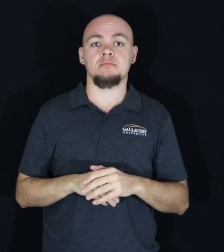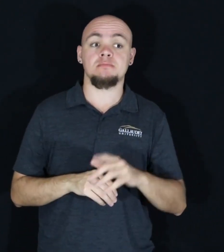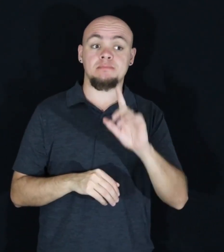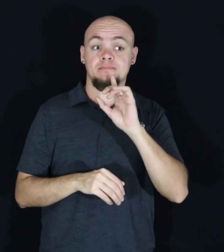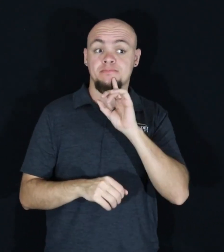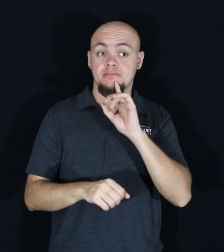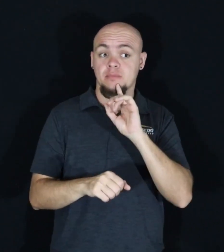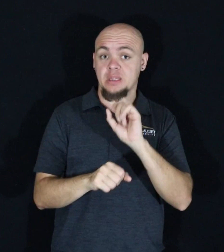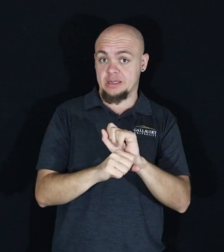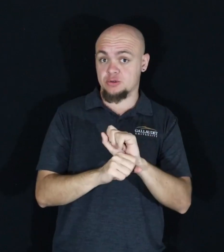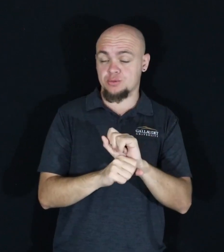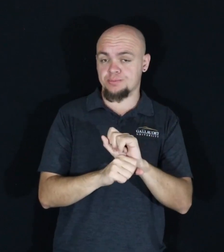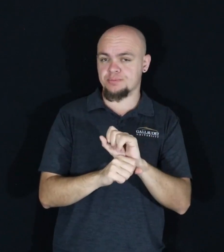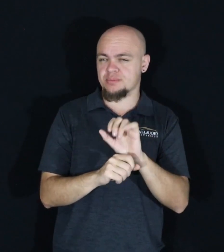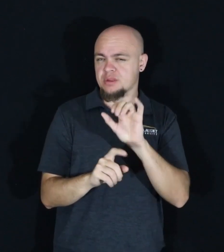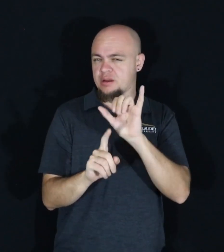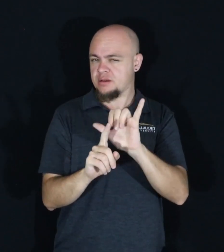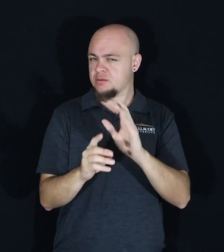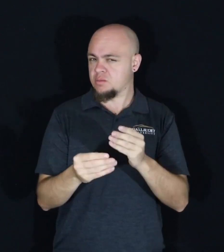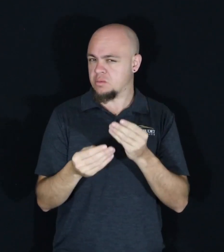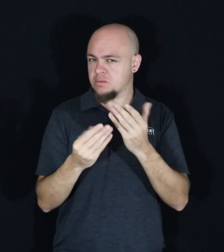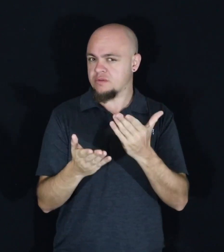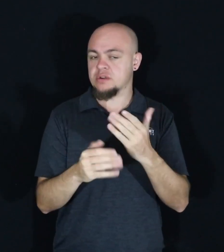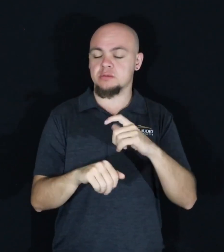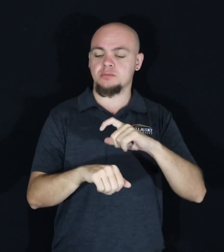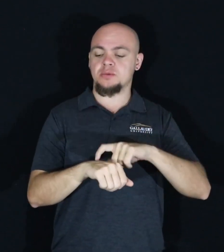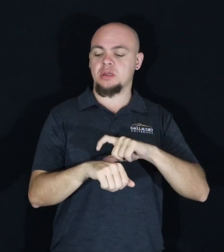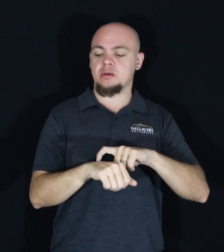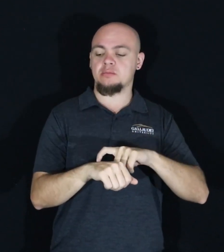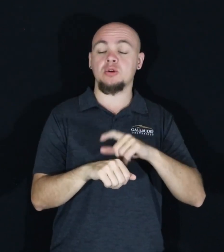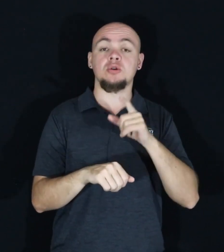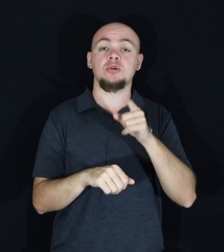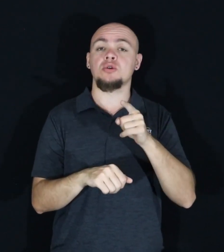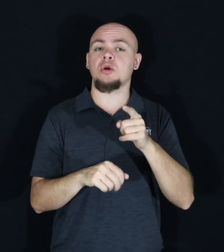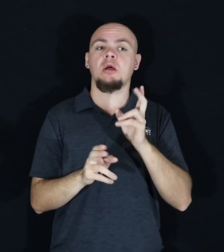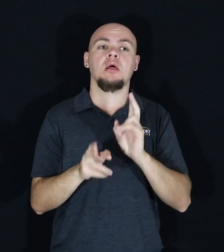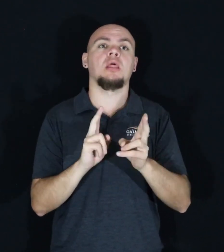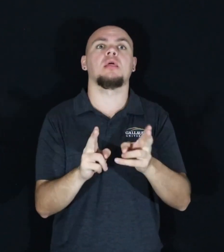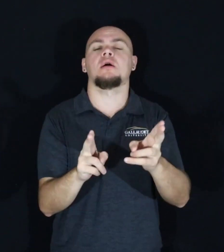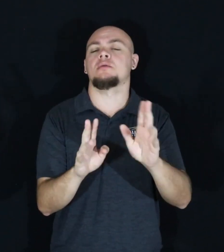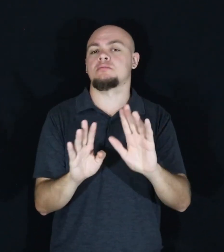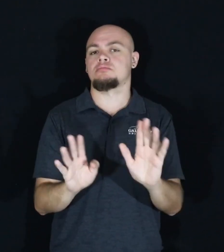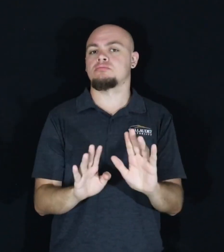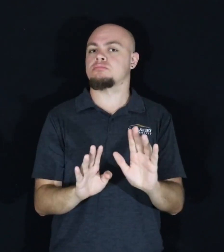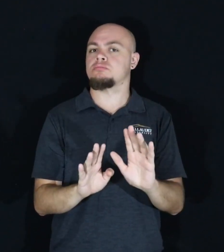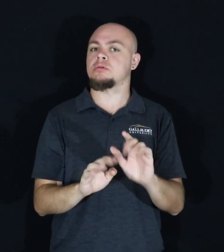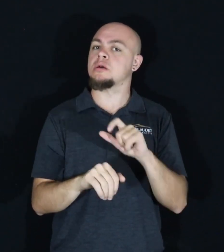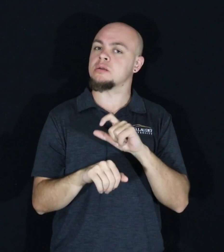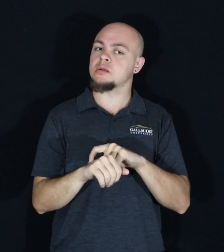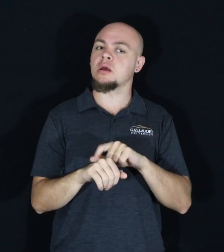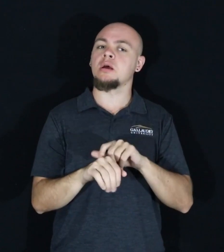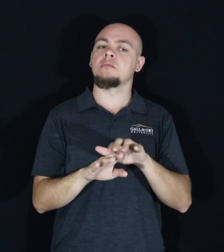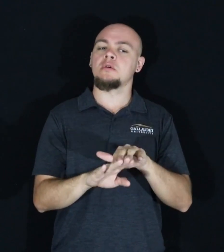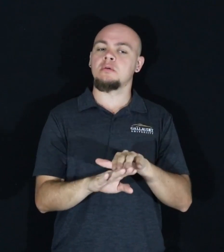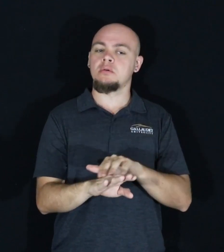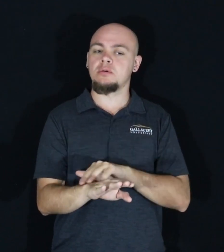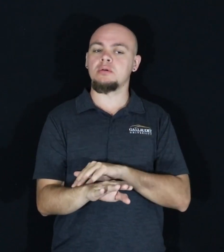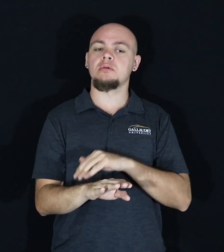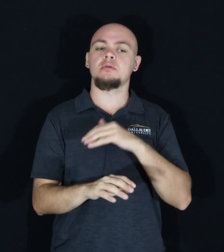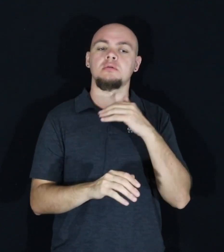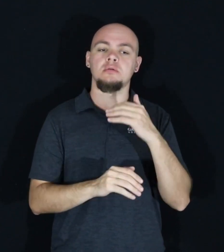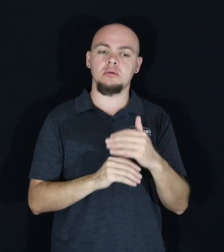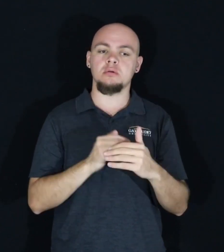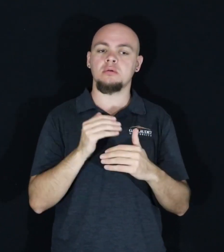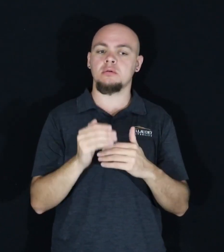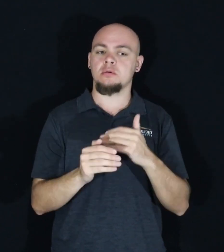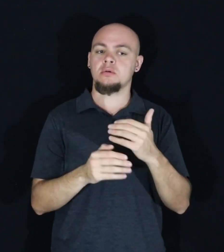Actually, that'll give you time not to rush yourself into things. You have to give yourself time and not just